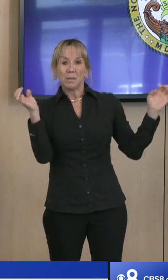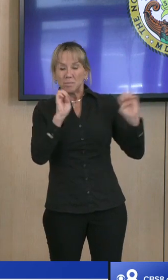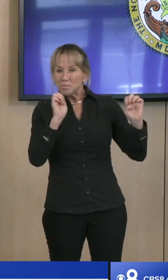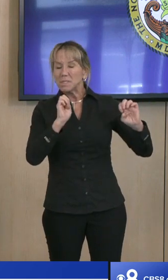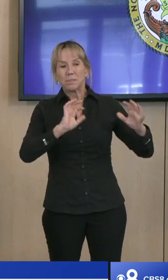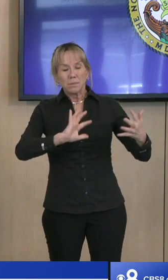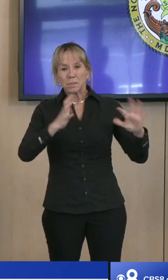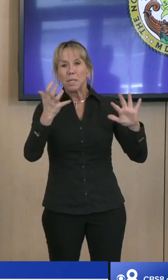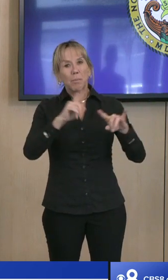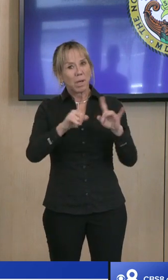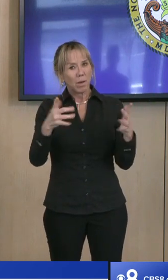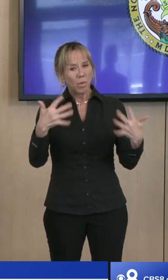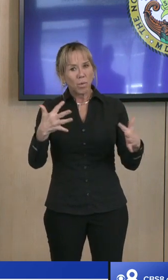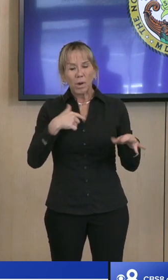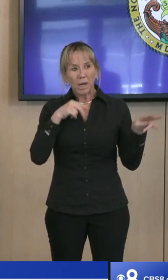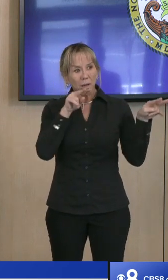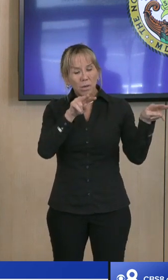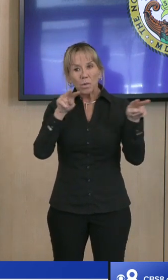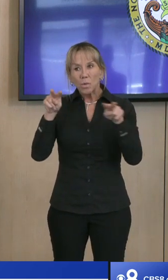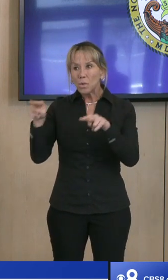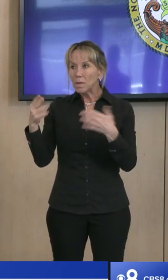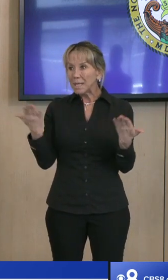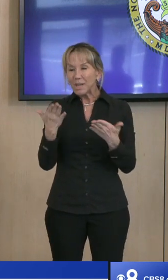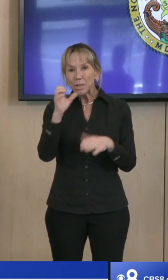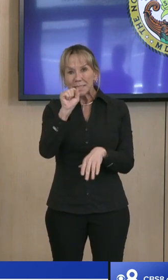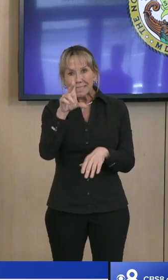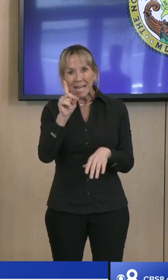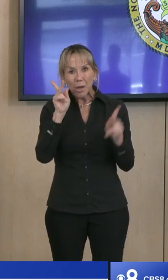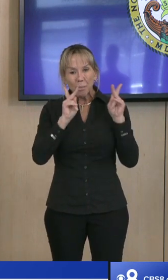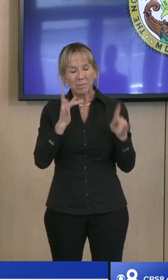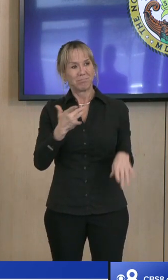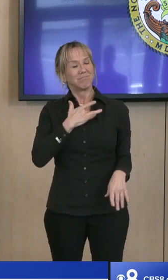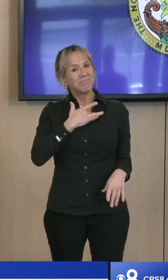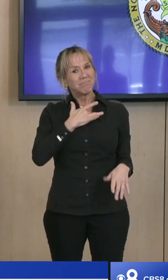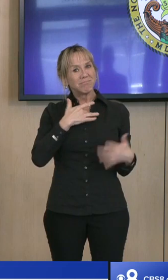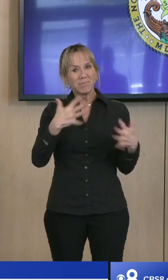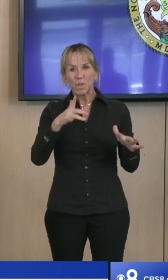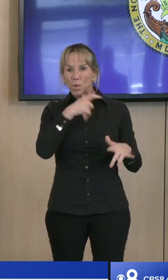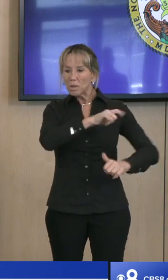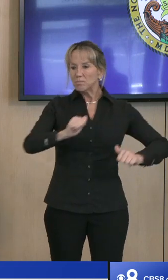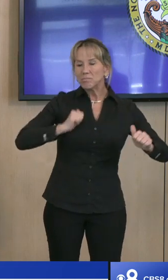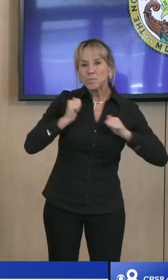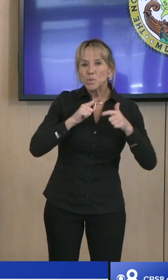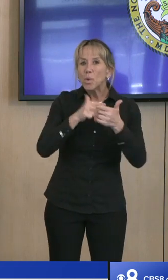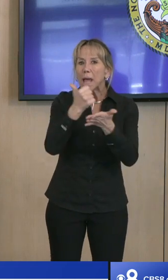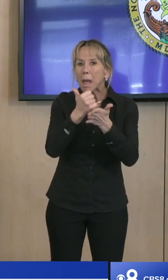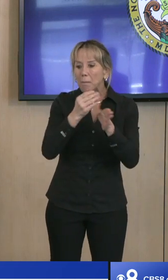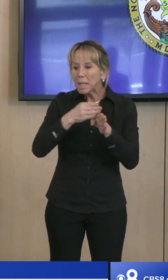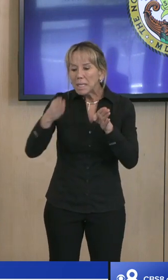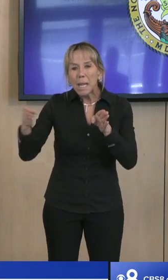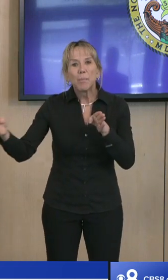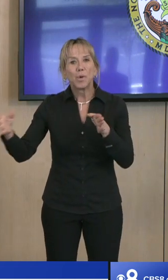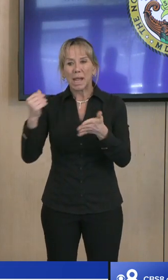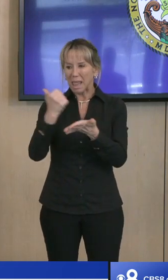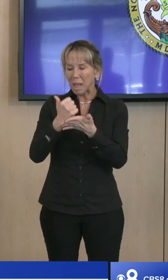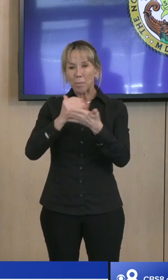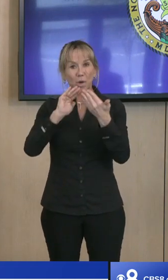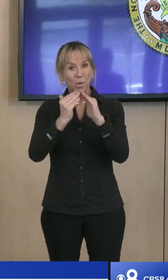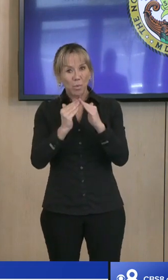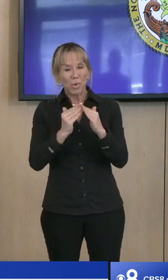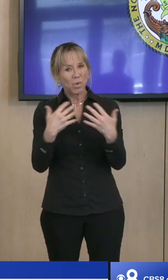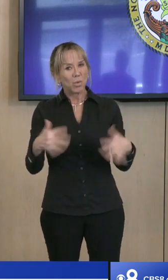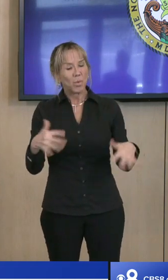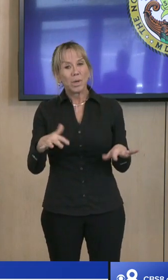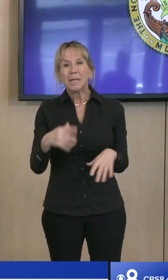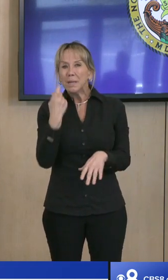many acts of everyday San Diegans that have really stepped up to help their neighbors and their community. Recently, there